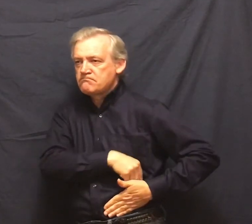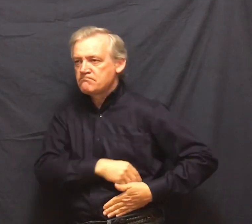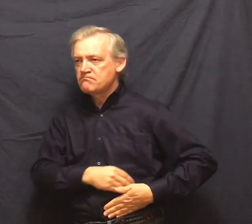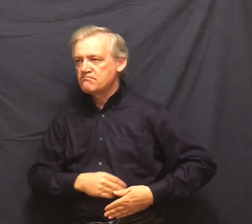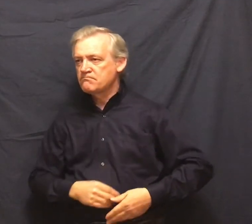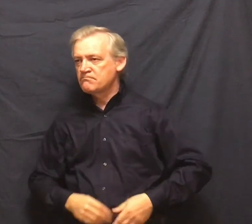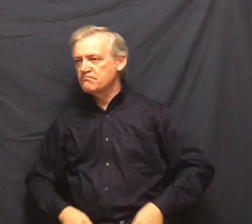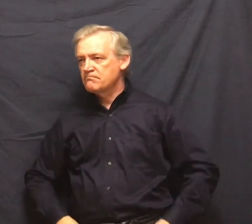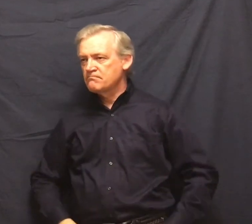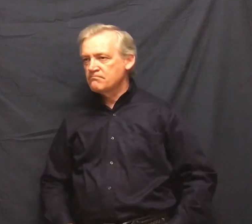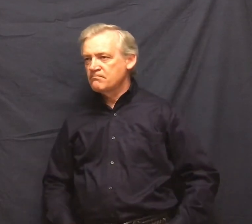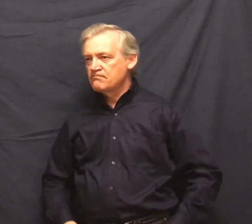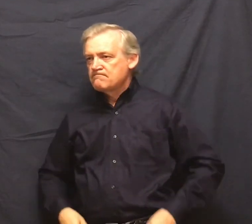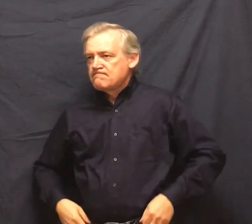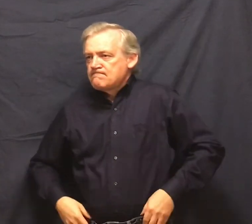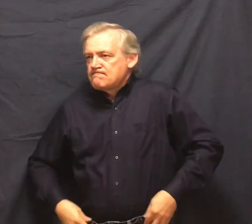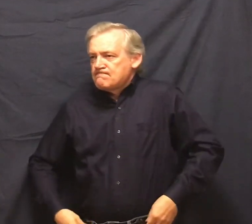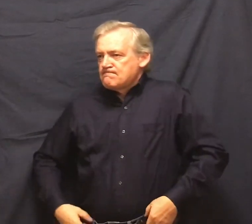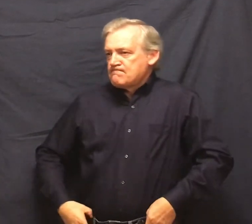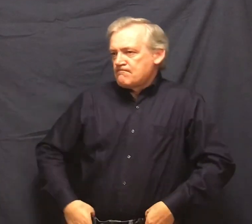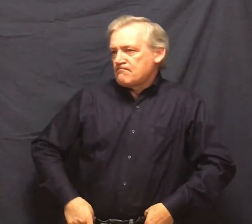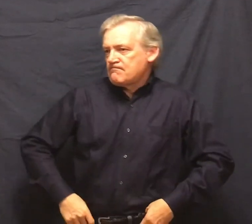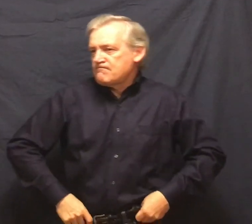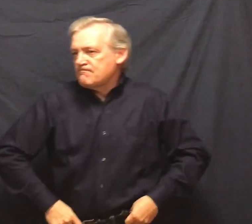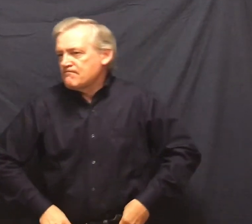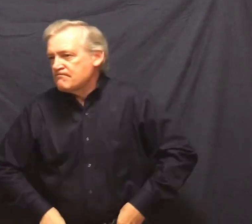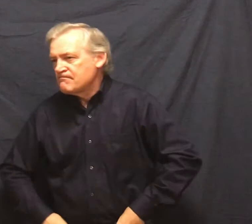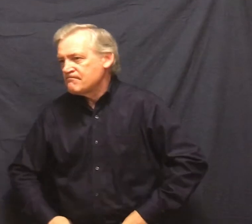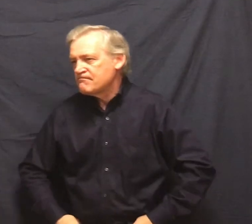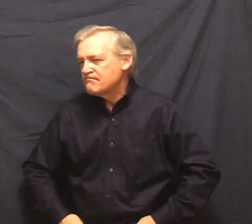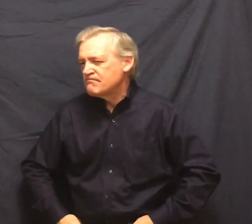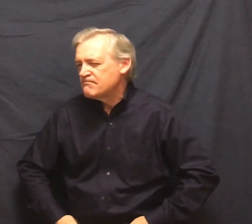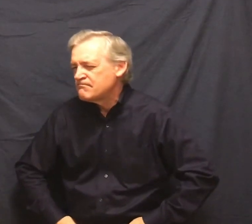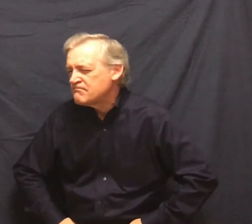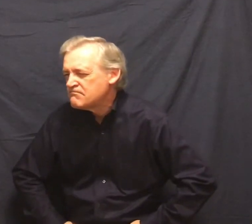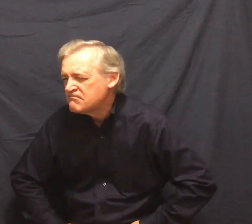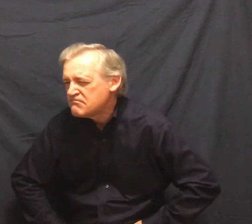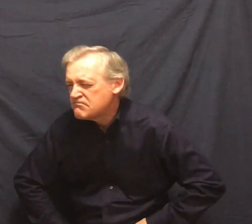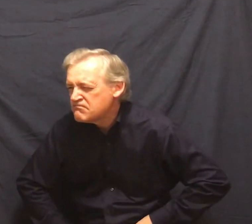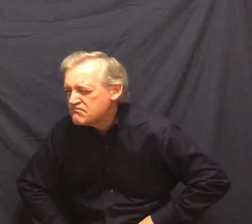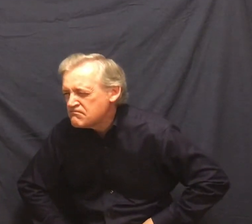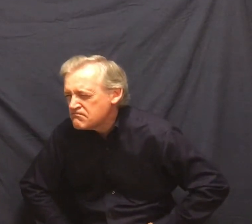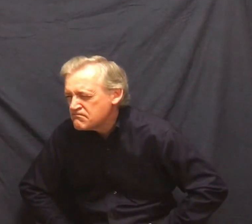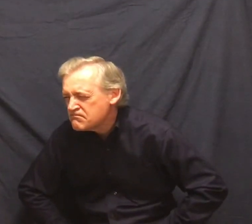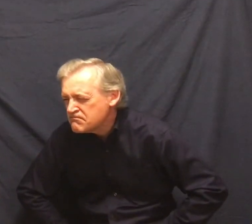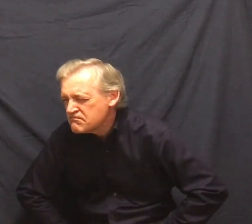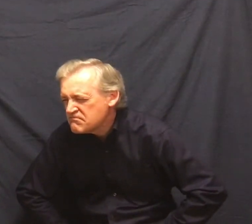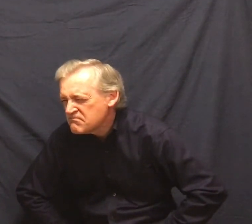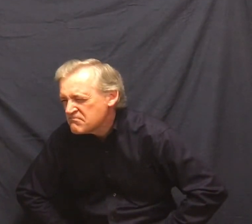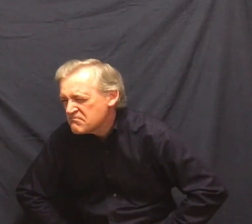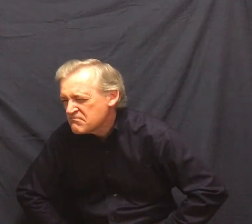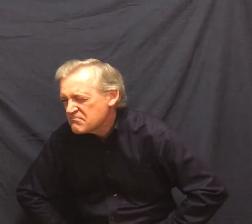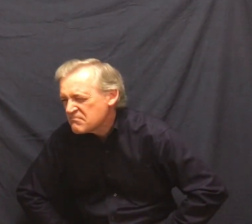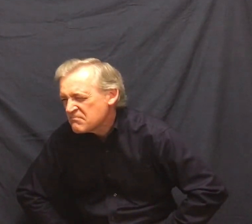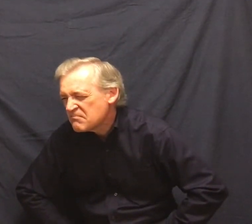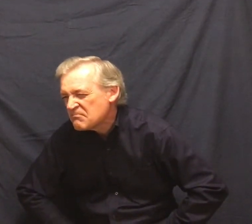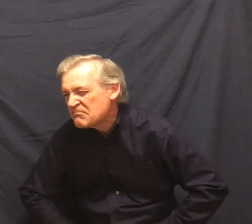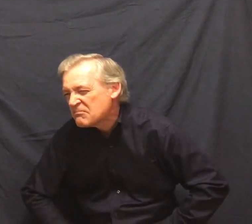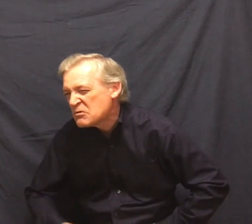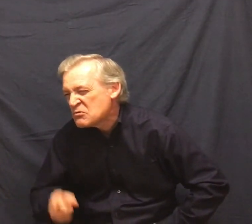He hooked his thumbs in his belt and squinted one eye nearly closed. Say, what you sellin'?